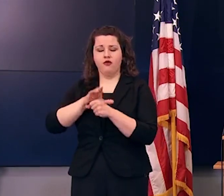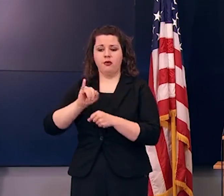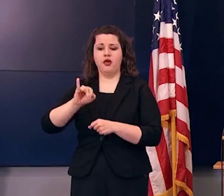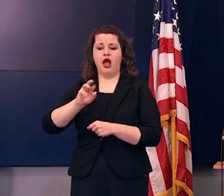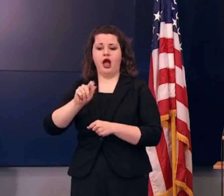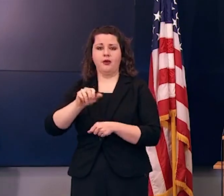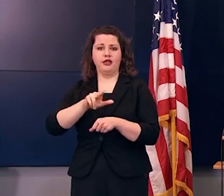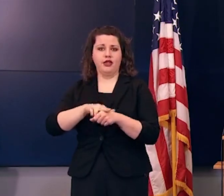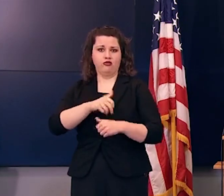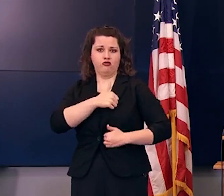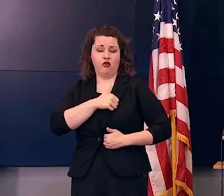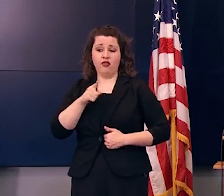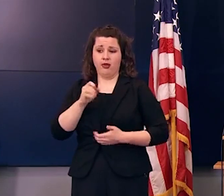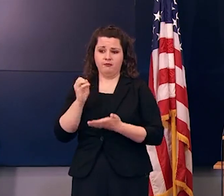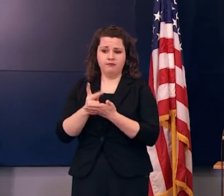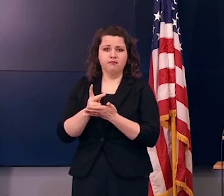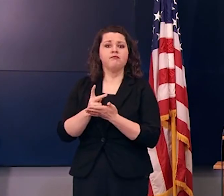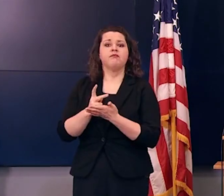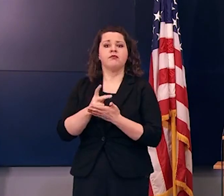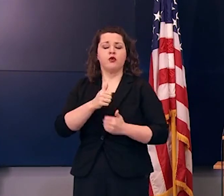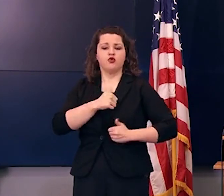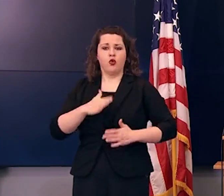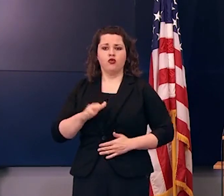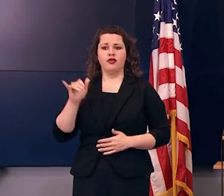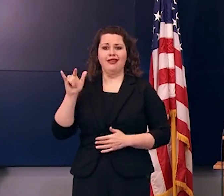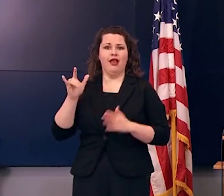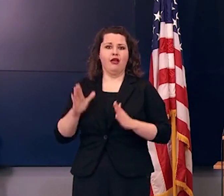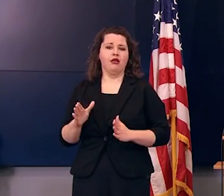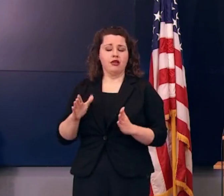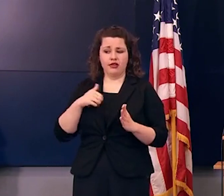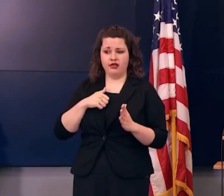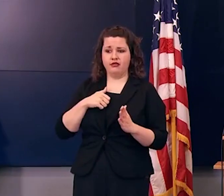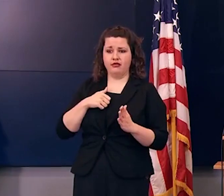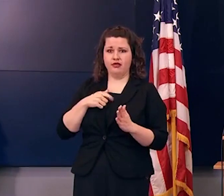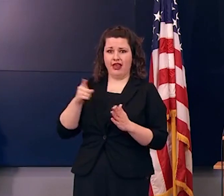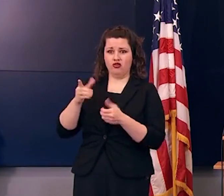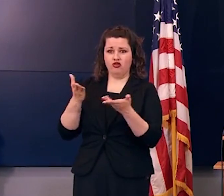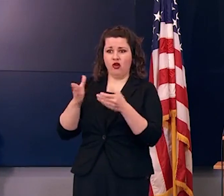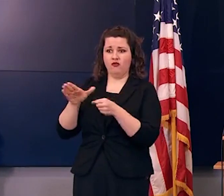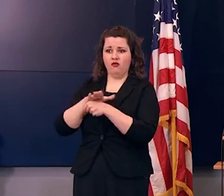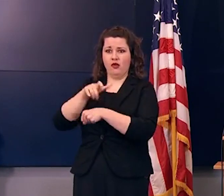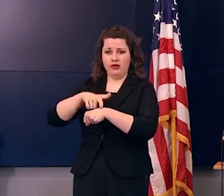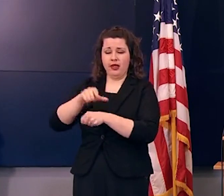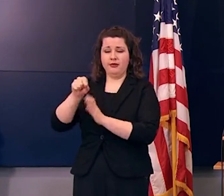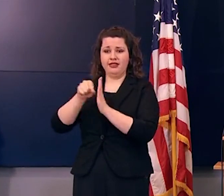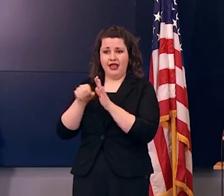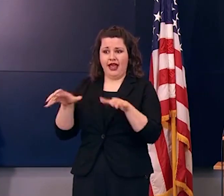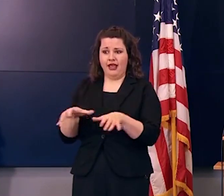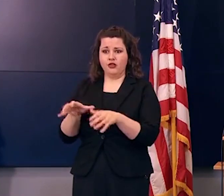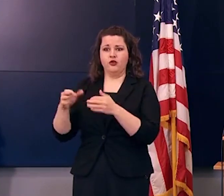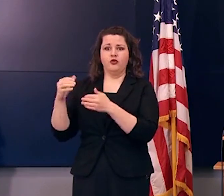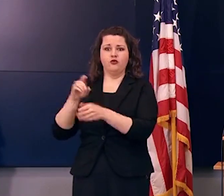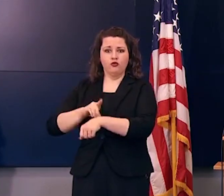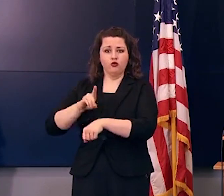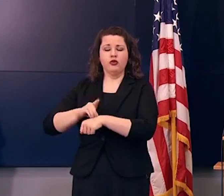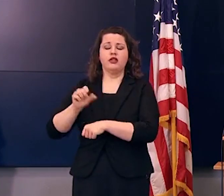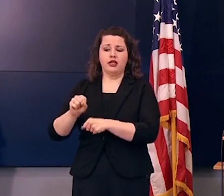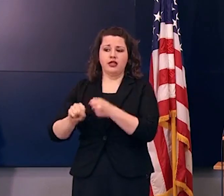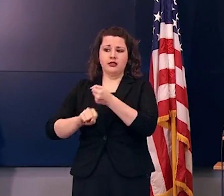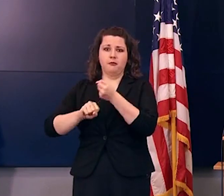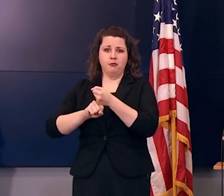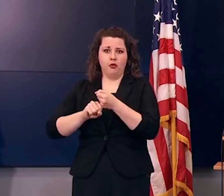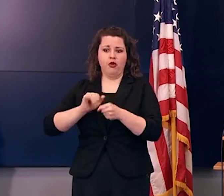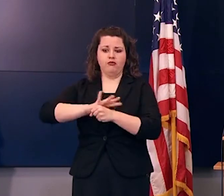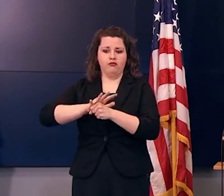been authorized to move soldiers and airmen serving full-time in state active duty to support Iowa's COVID-19